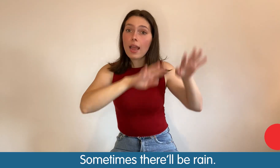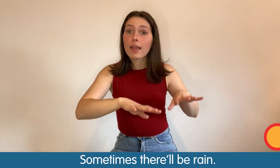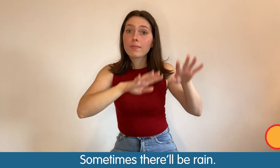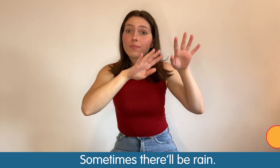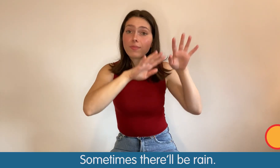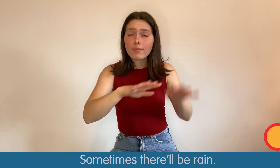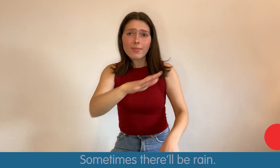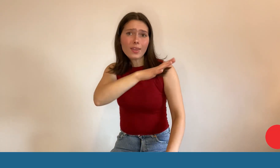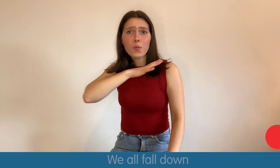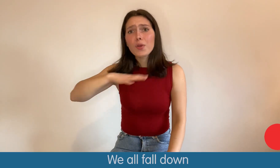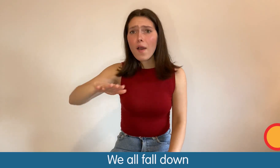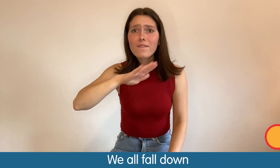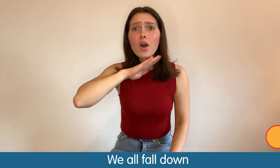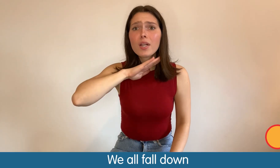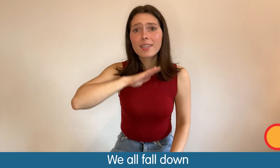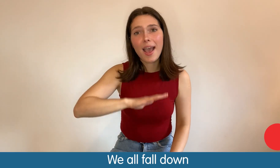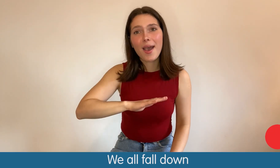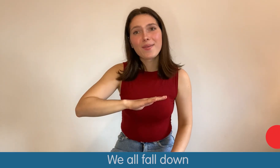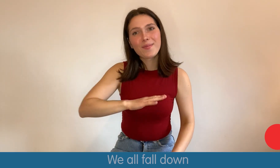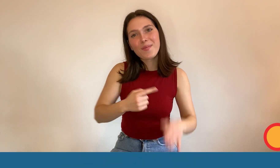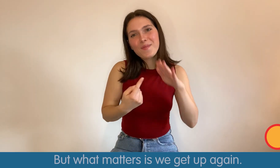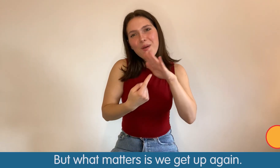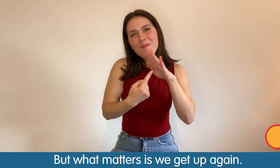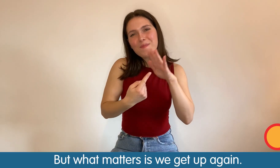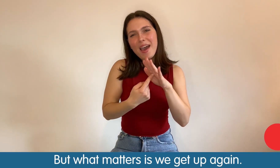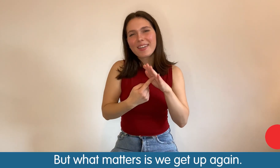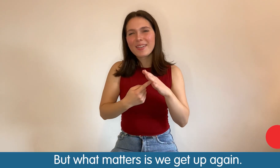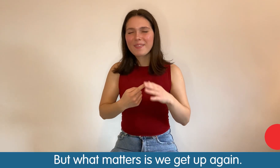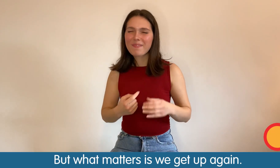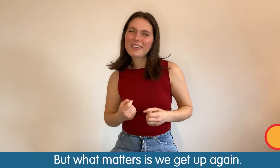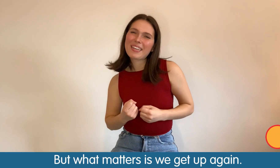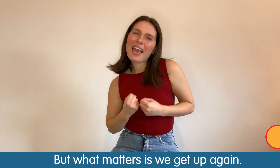rain. We all fall down, but what matters is we get up